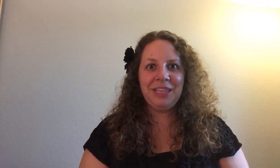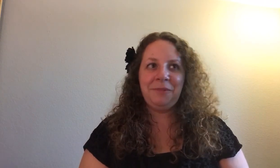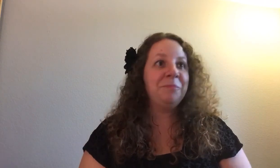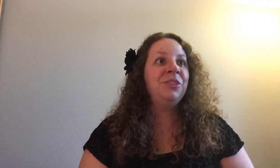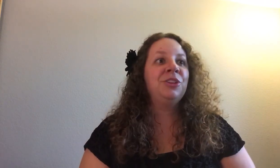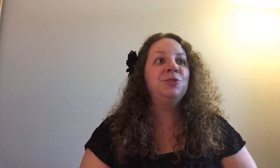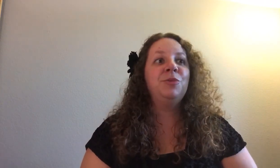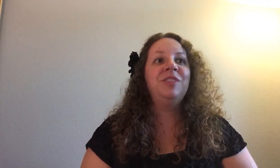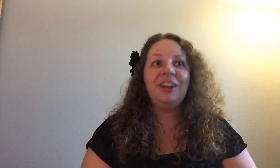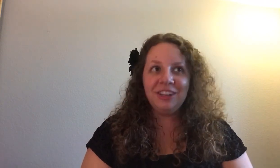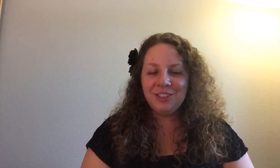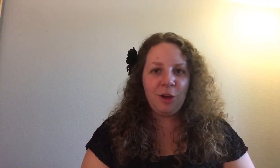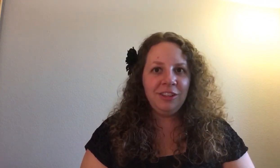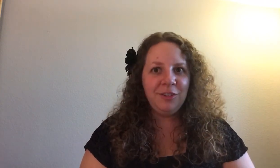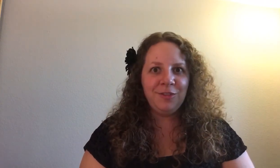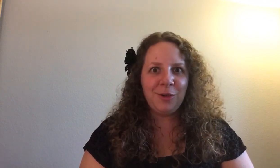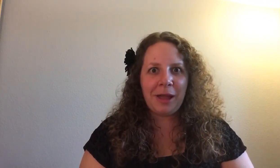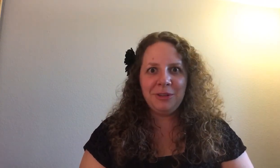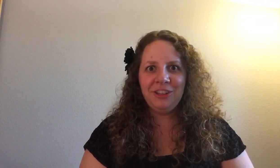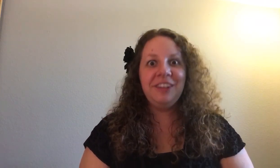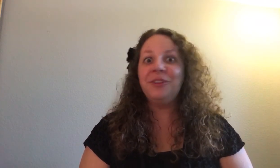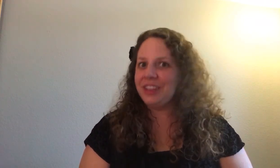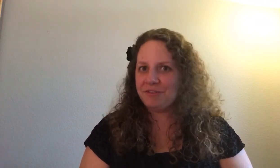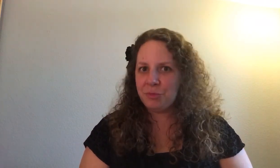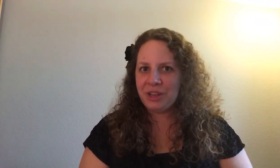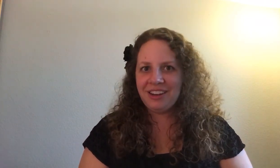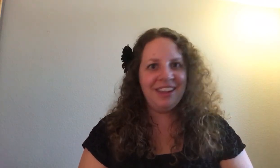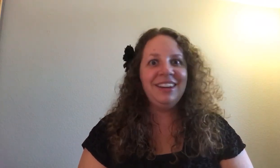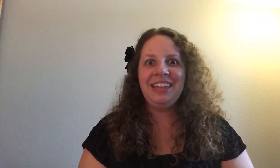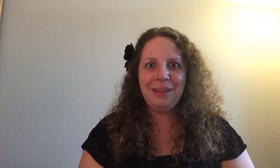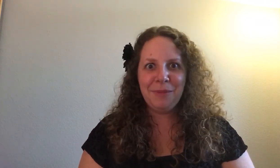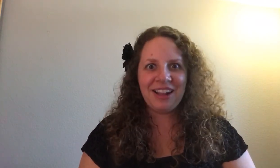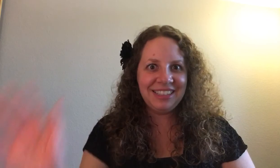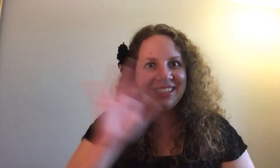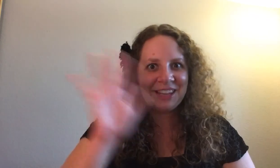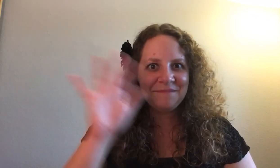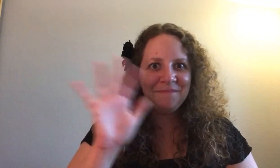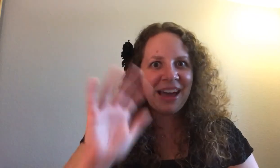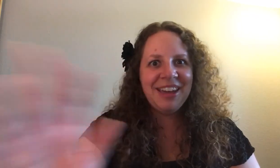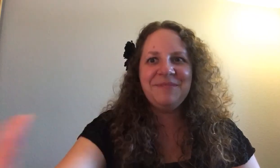So there is all of your vocabulary for 11.9. Keep practicing. Bye.